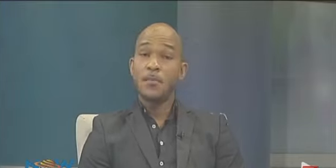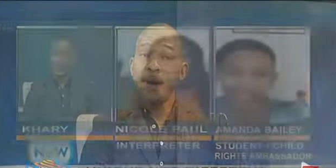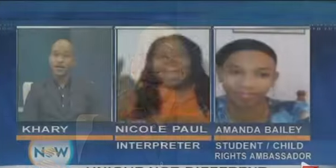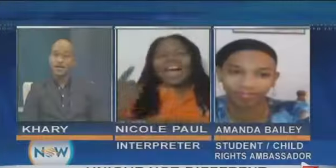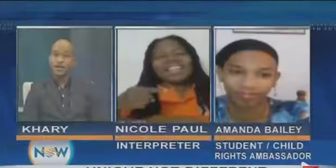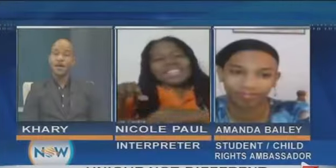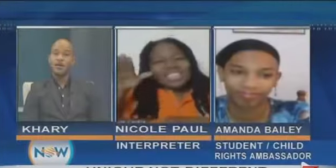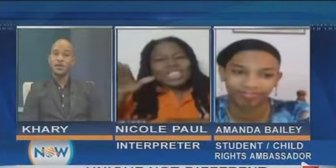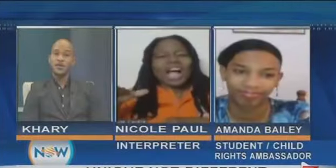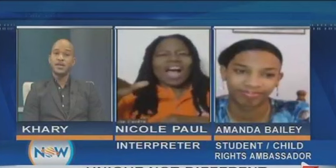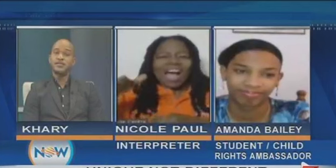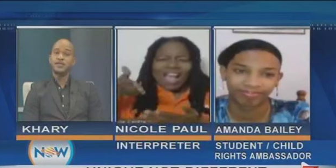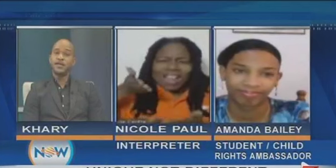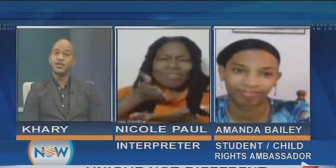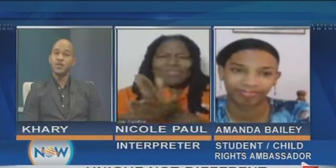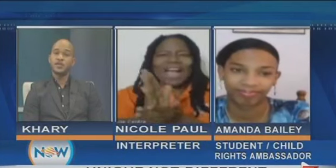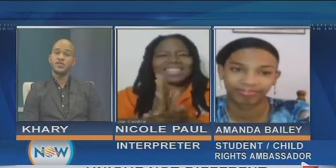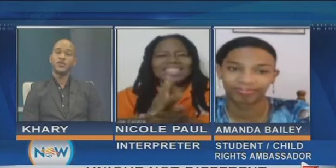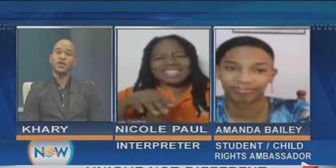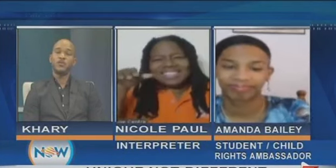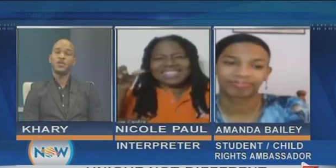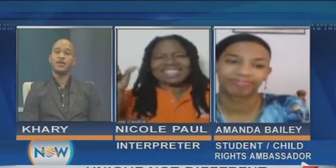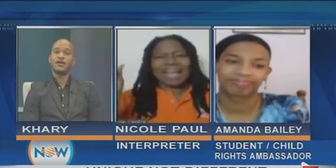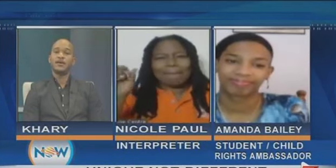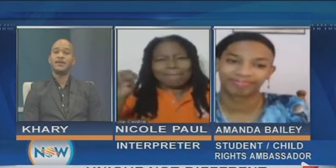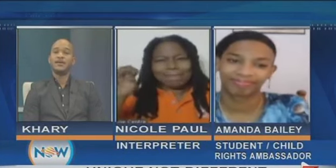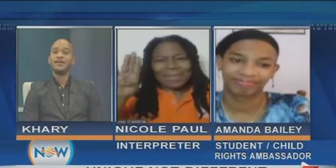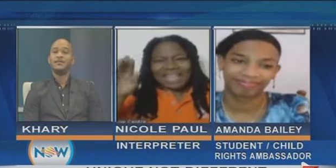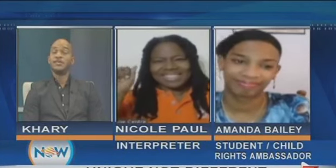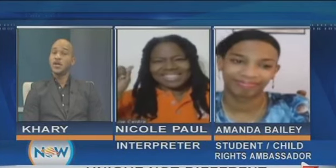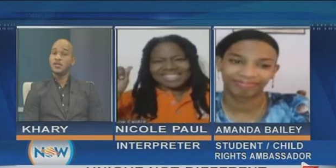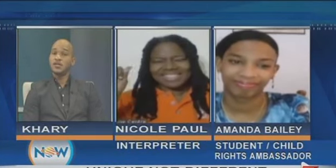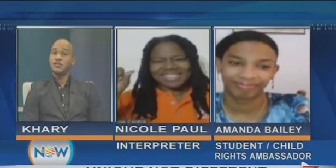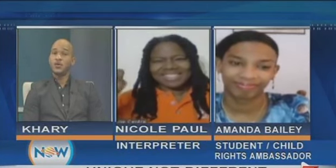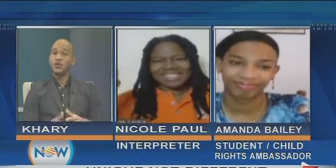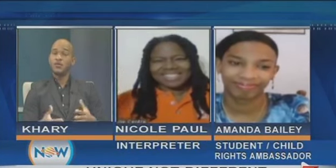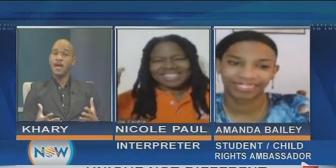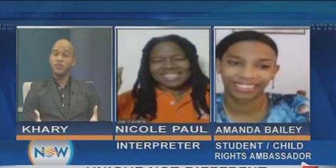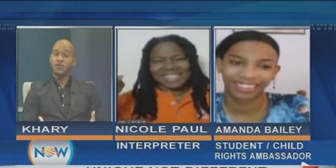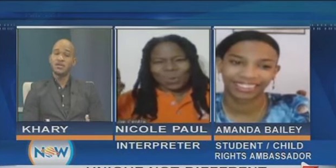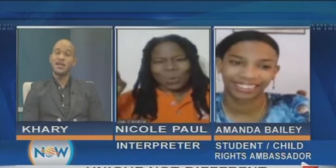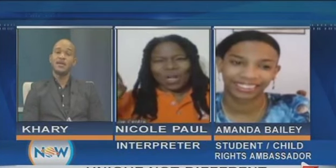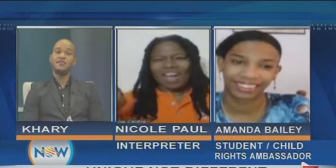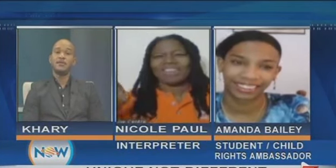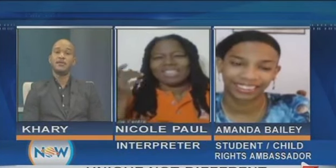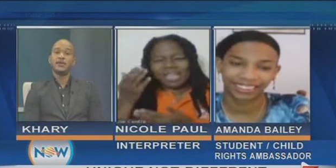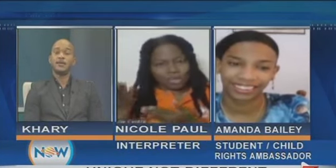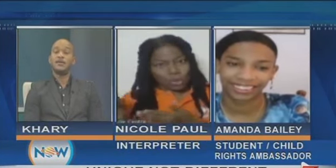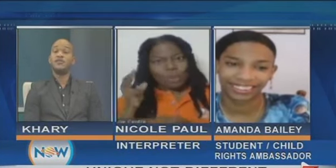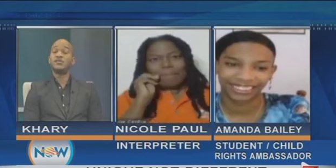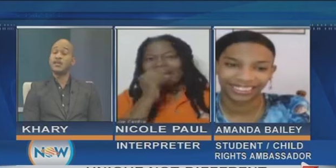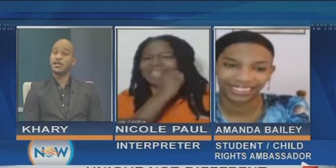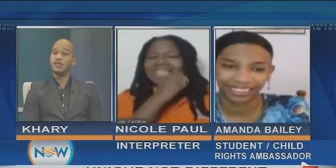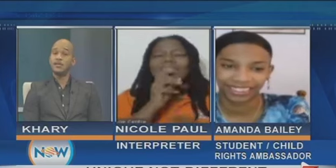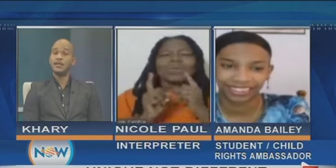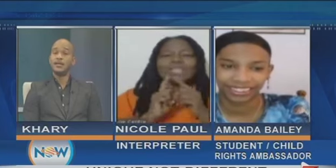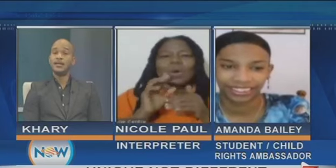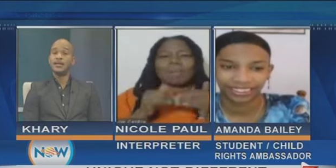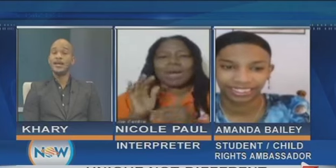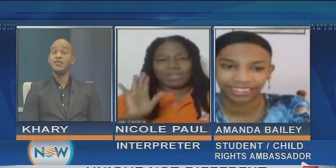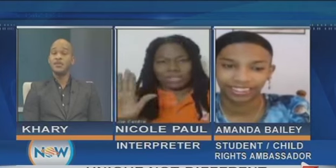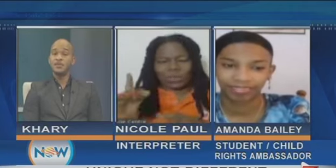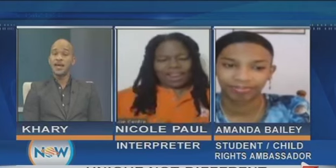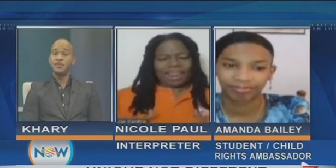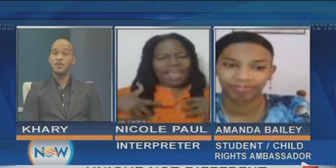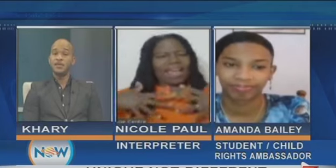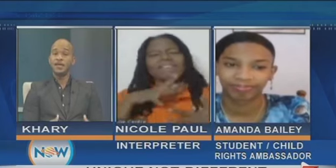rights ambassador, and the other is the interpreter, so that we can discuss, you know, that person's life and their resiliency